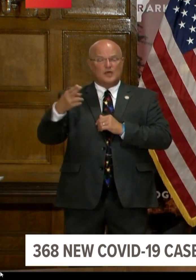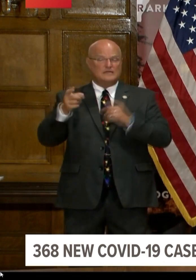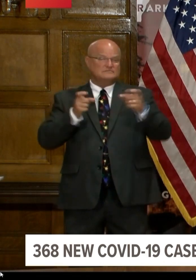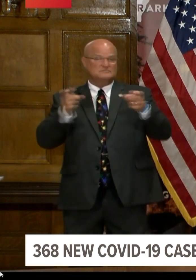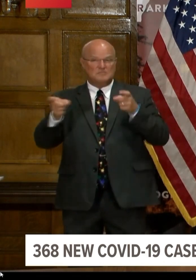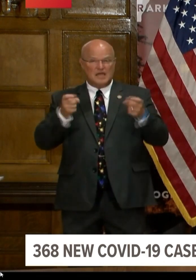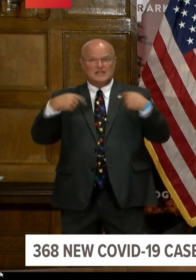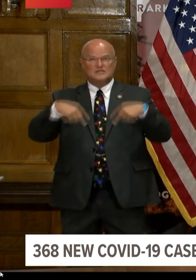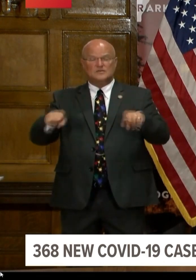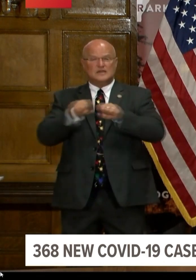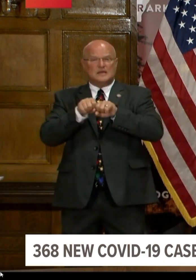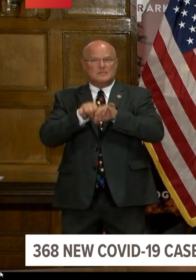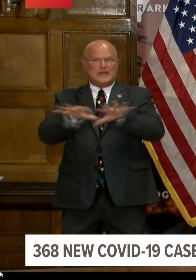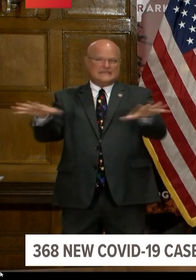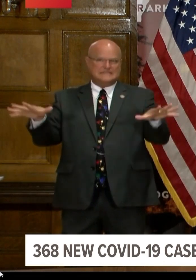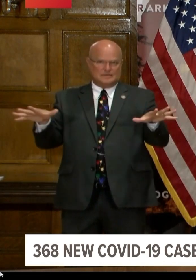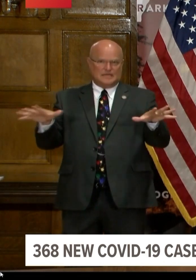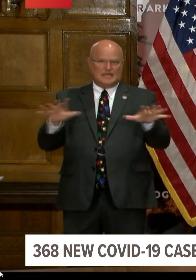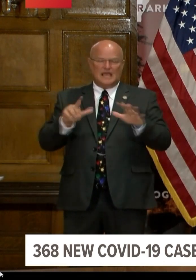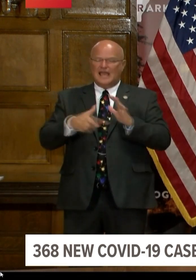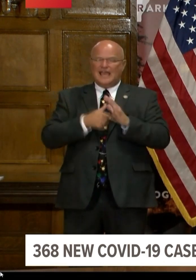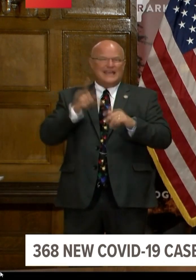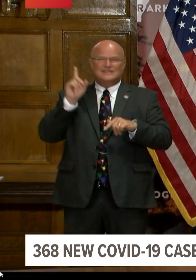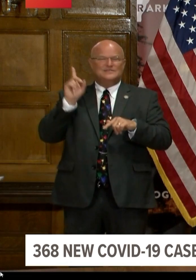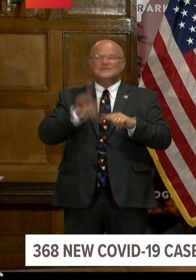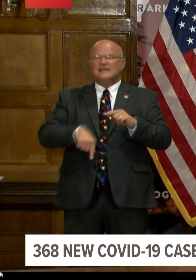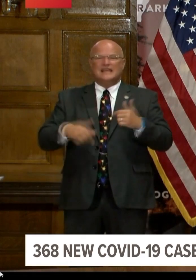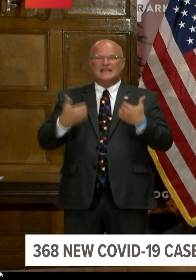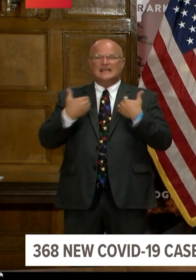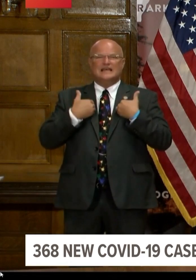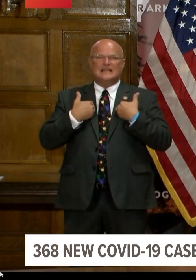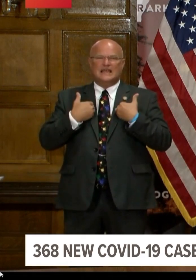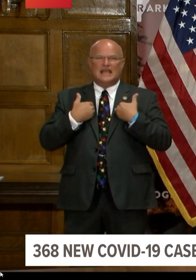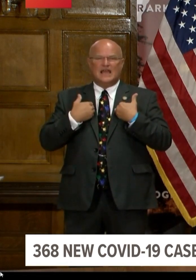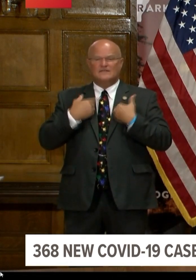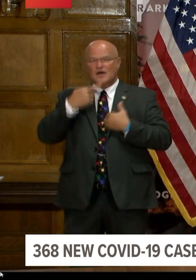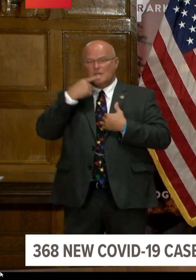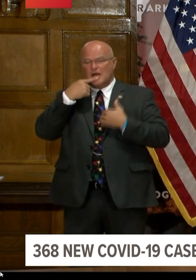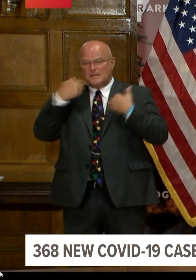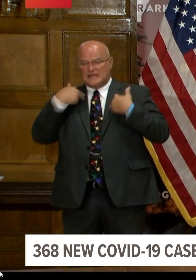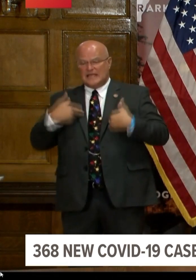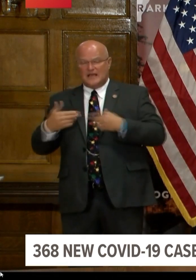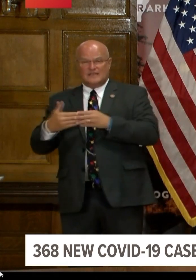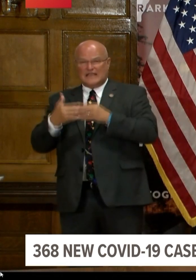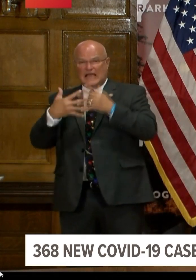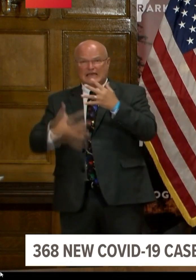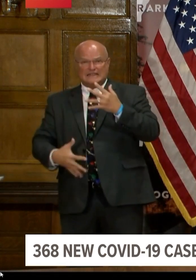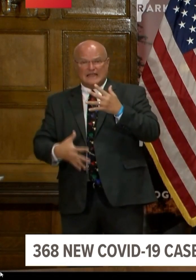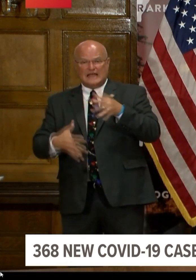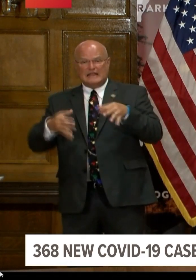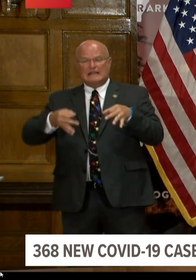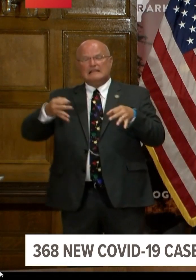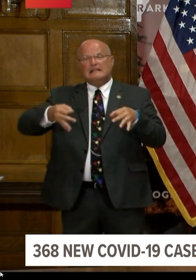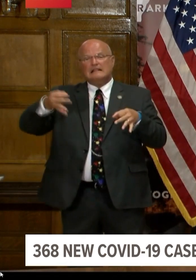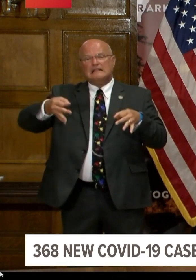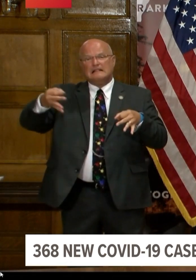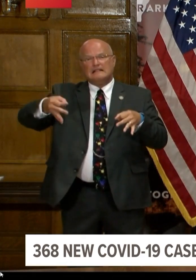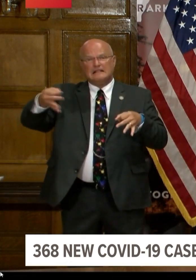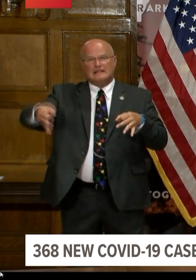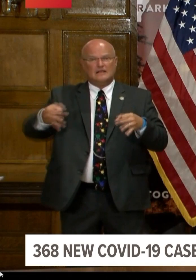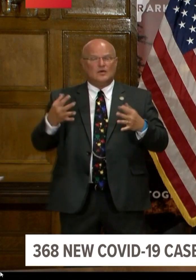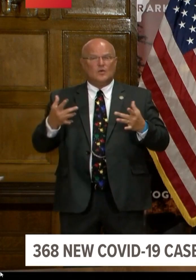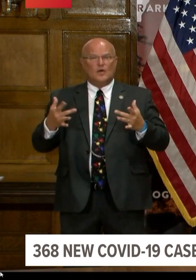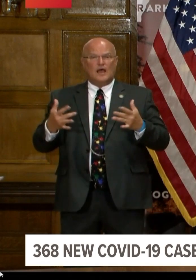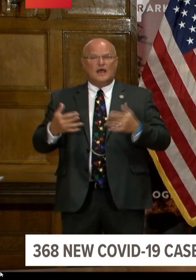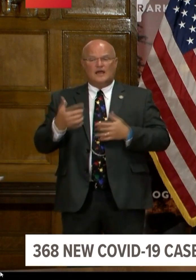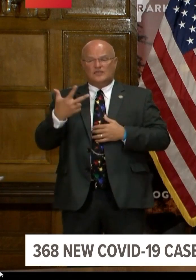during a pandemic. And you cannot have public health guidelines delayed by